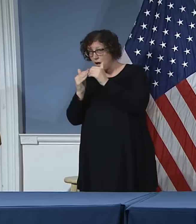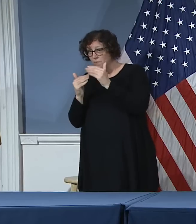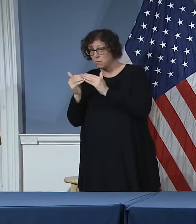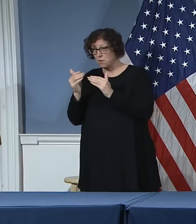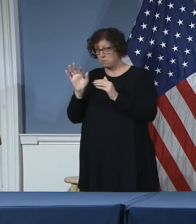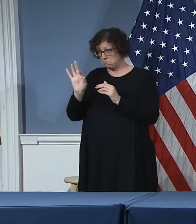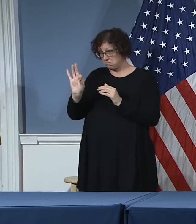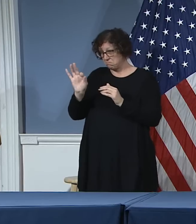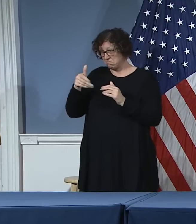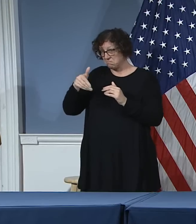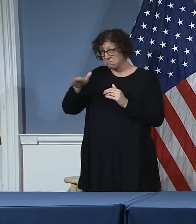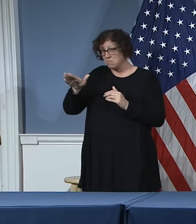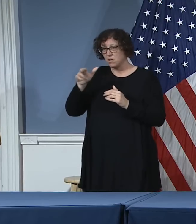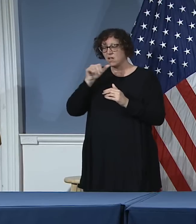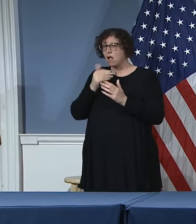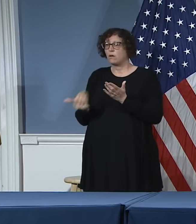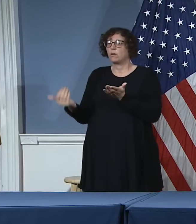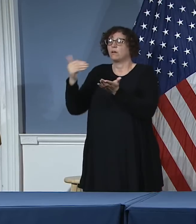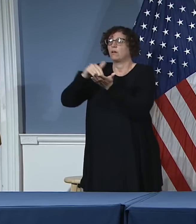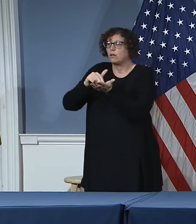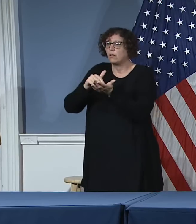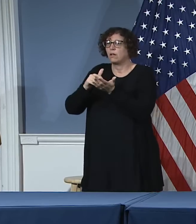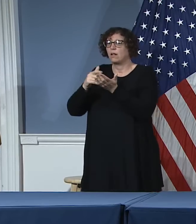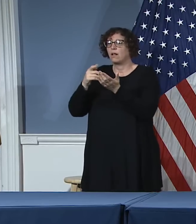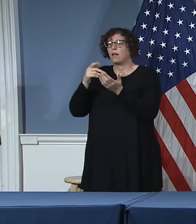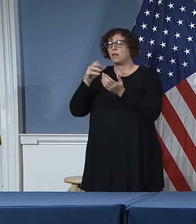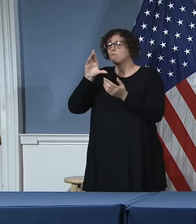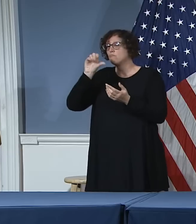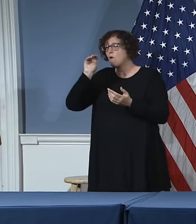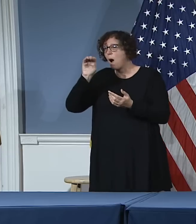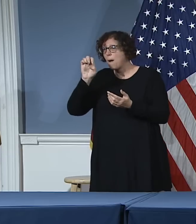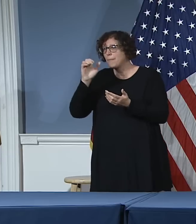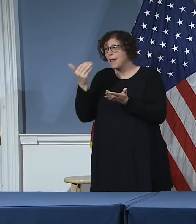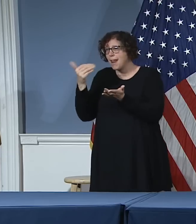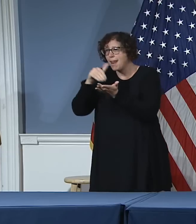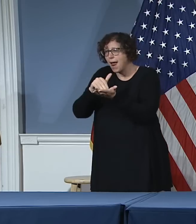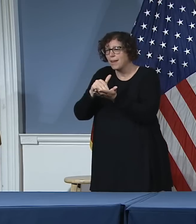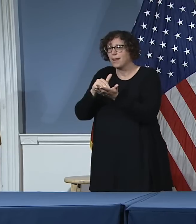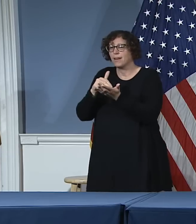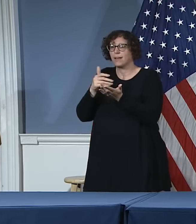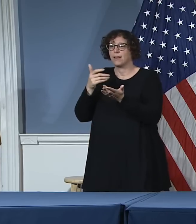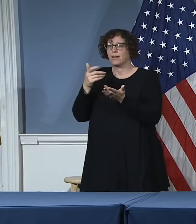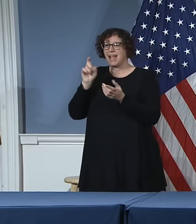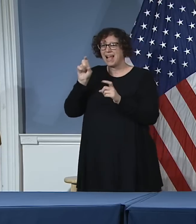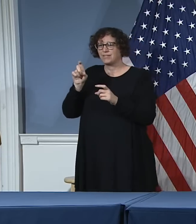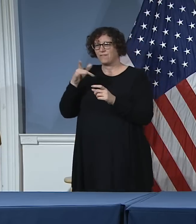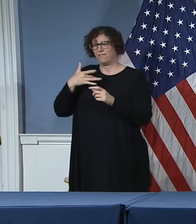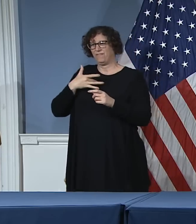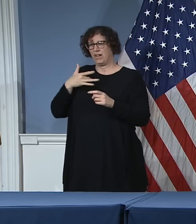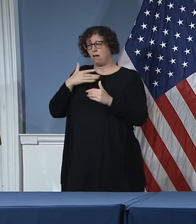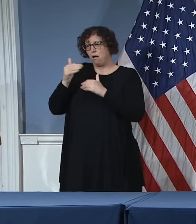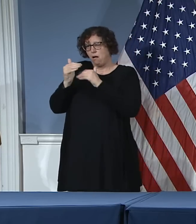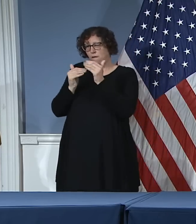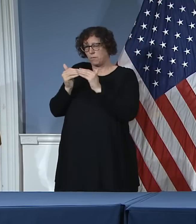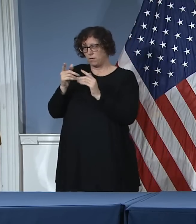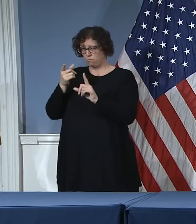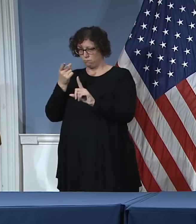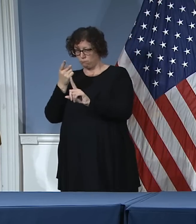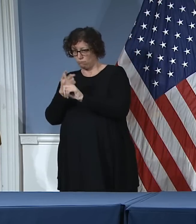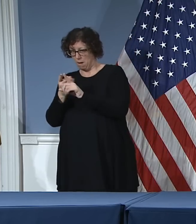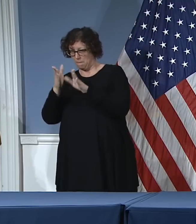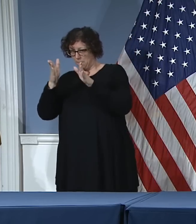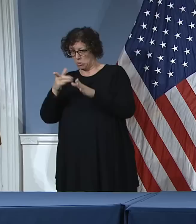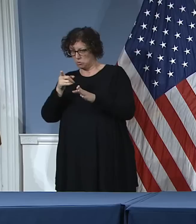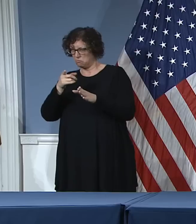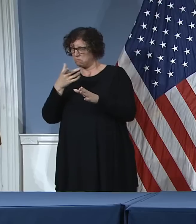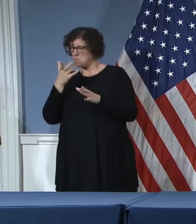not likely to reoffend or do serious crimes, because we have to balance all of the factors here. And the health conditions of